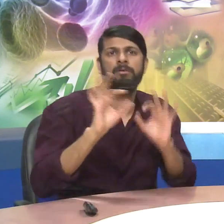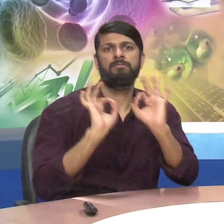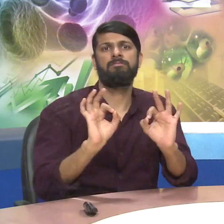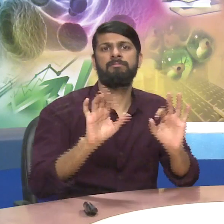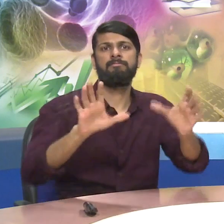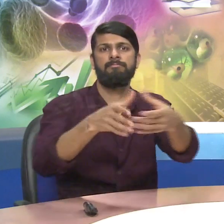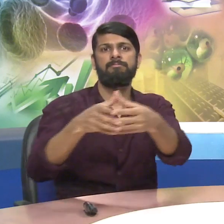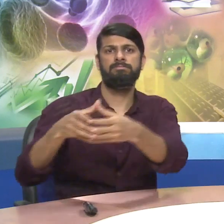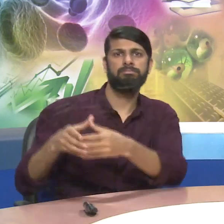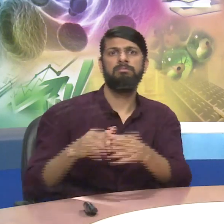cultural,